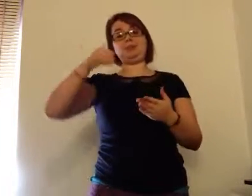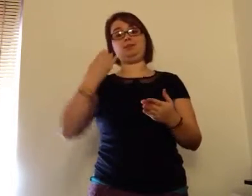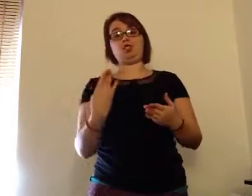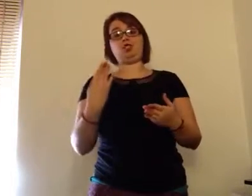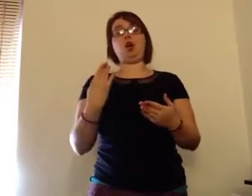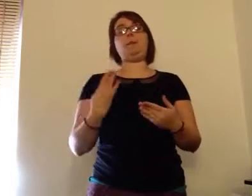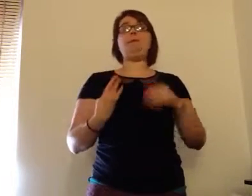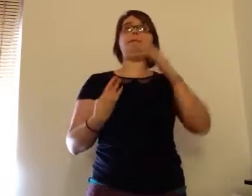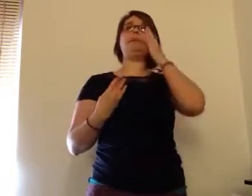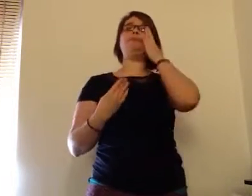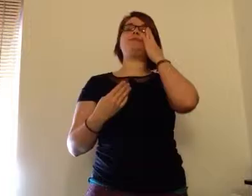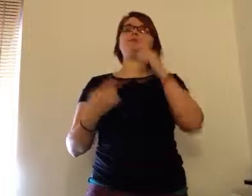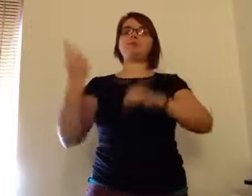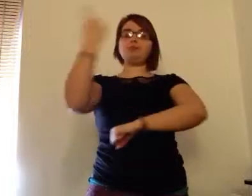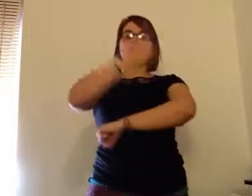One of the days we went to a magic show.